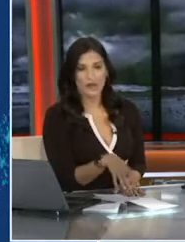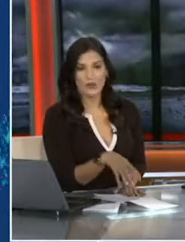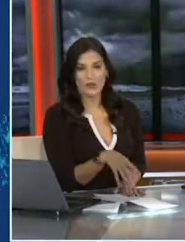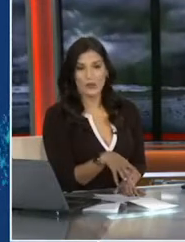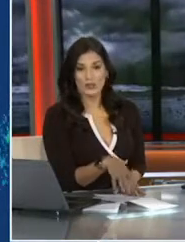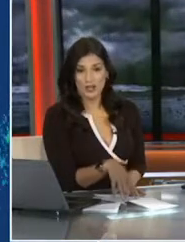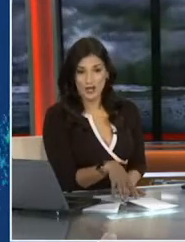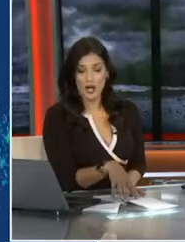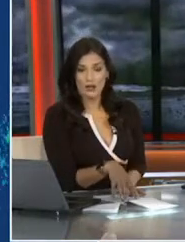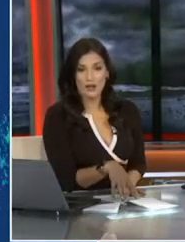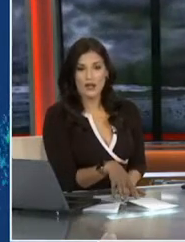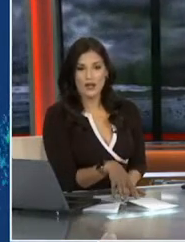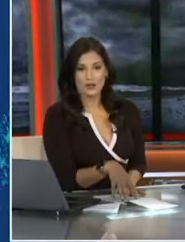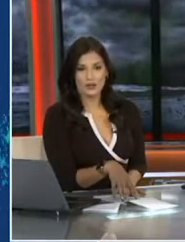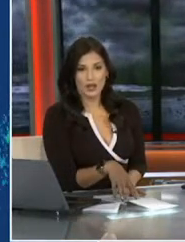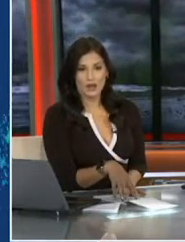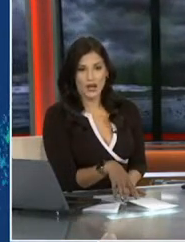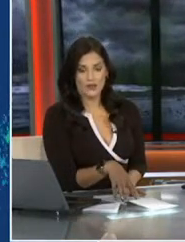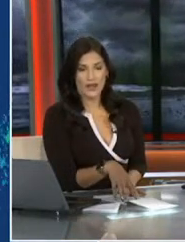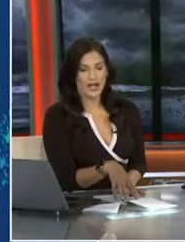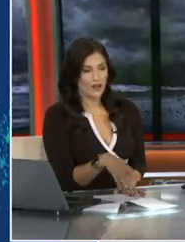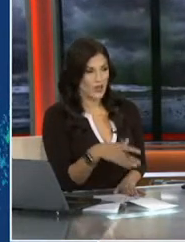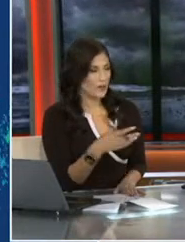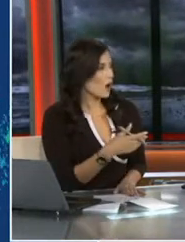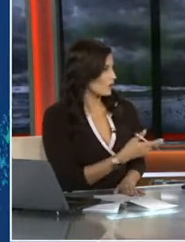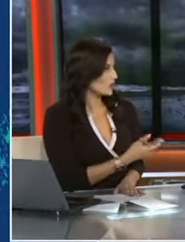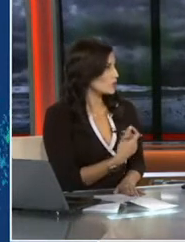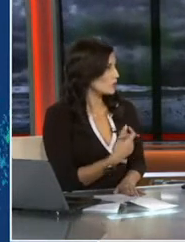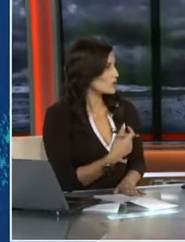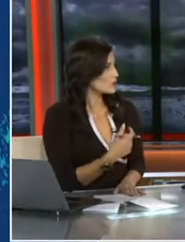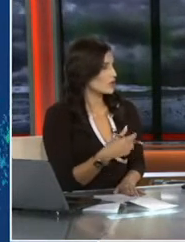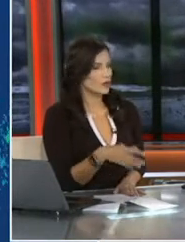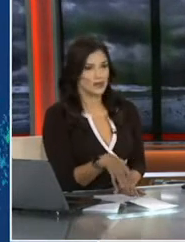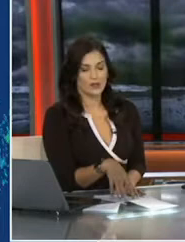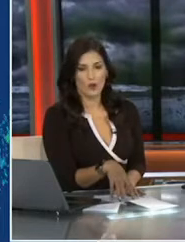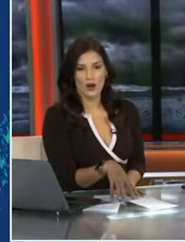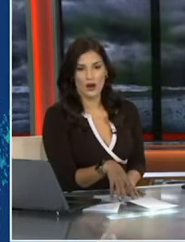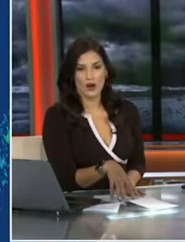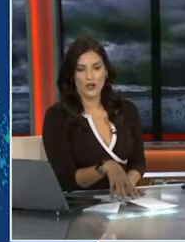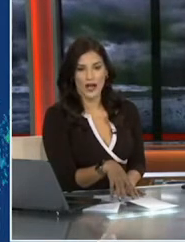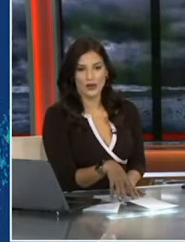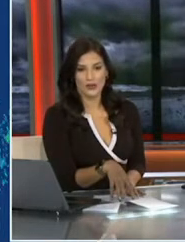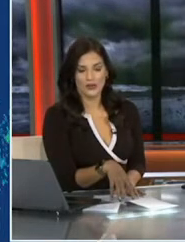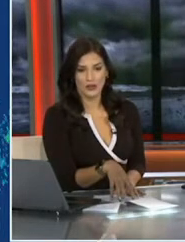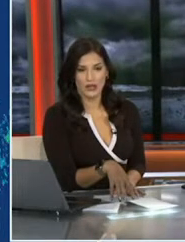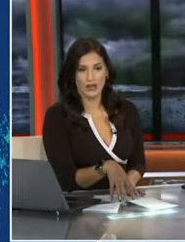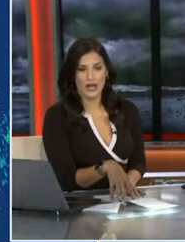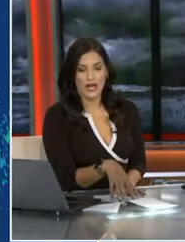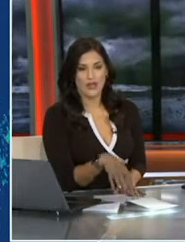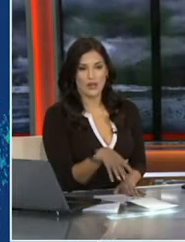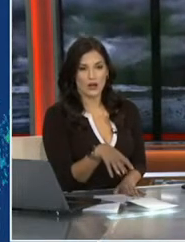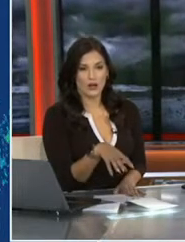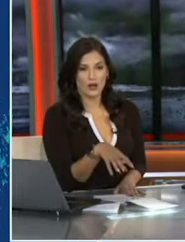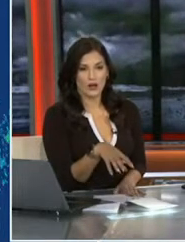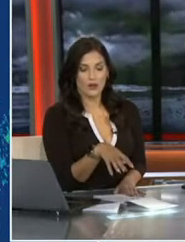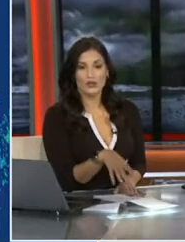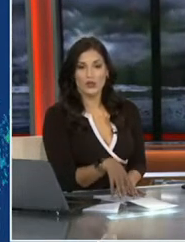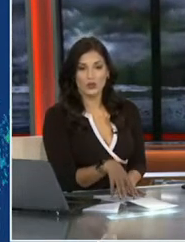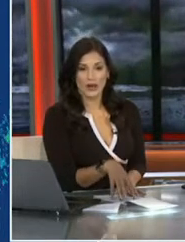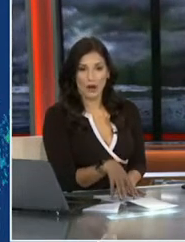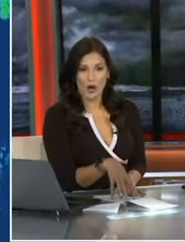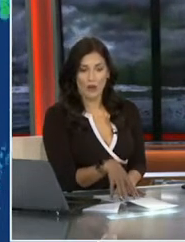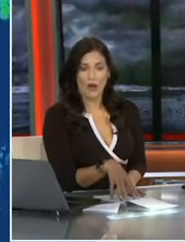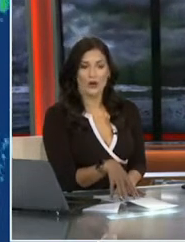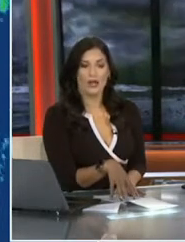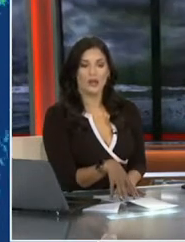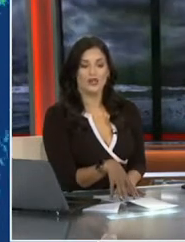was just saying for those people to stay calm. He was saying that they have cut the power, like he told us, to areas where the houses are flooded, and that their